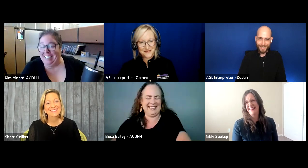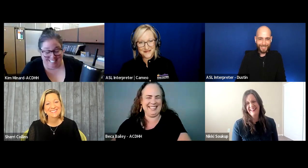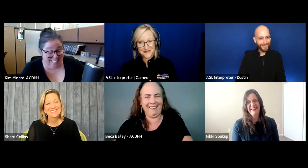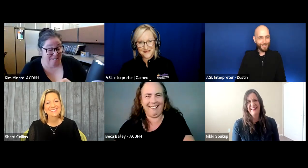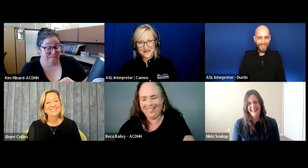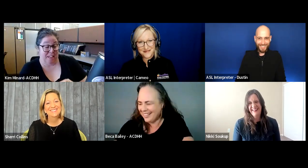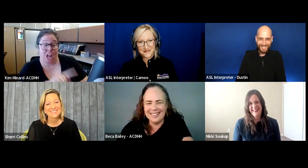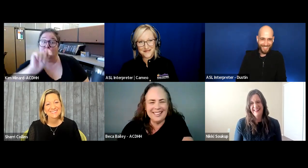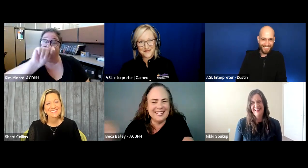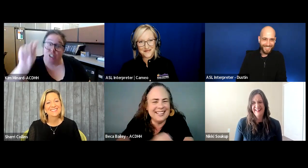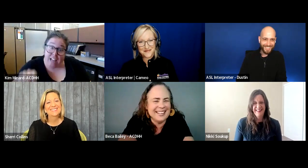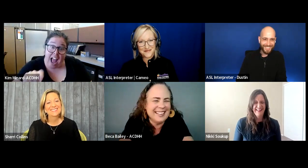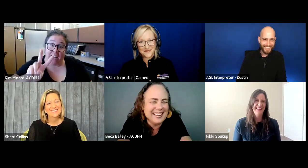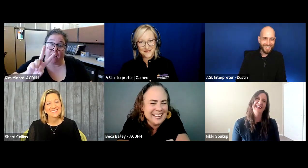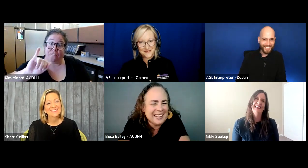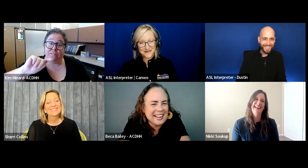This is Becca. So do I.